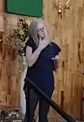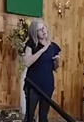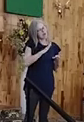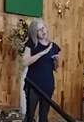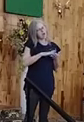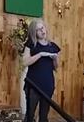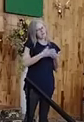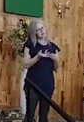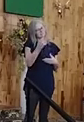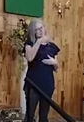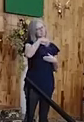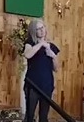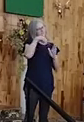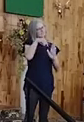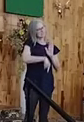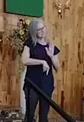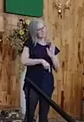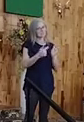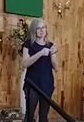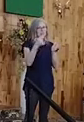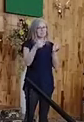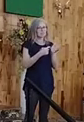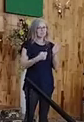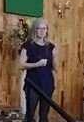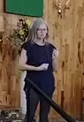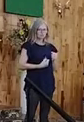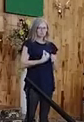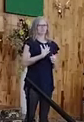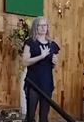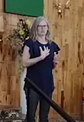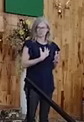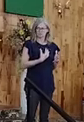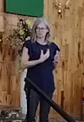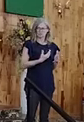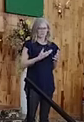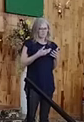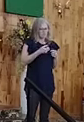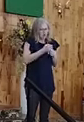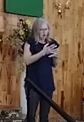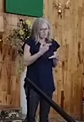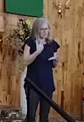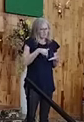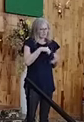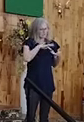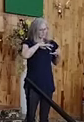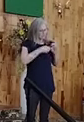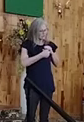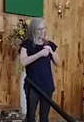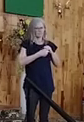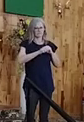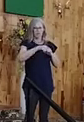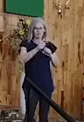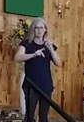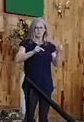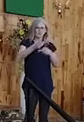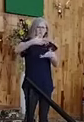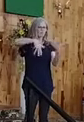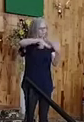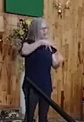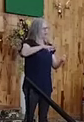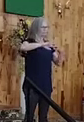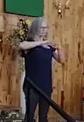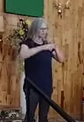erupts every so often and that causes us grief and the people around us grief. But if that's what the people see